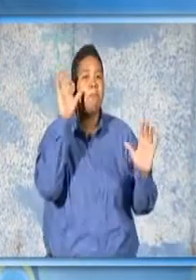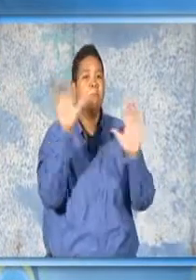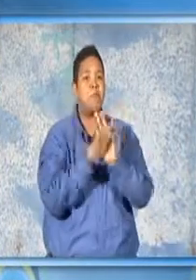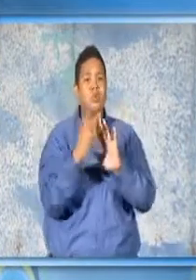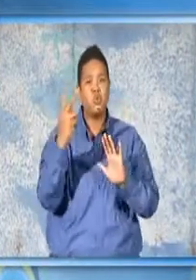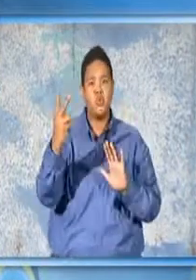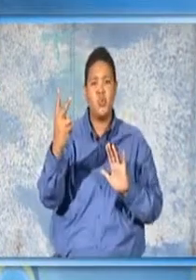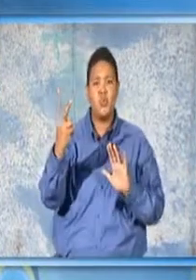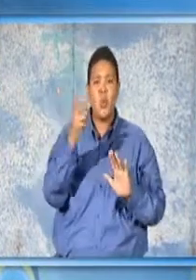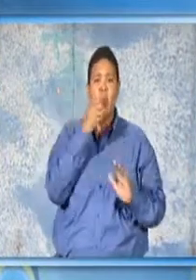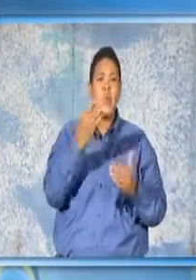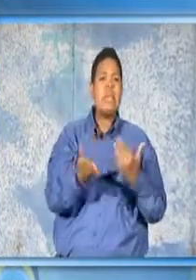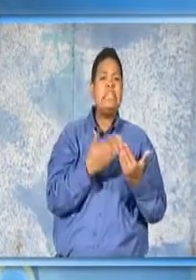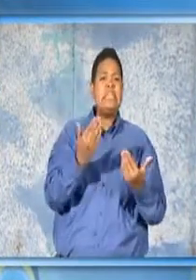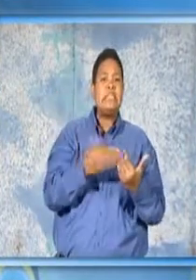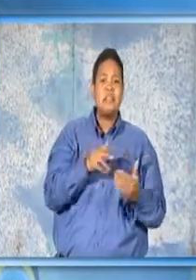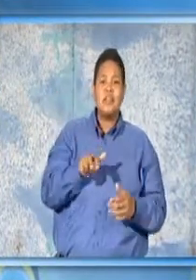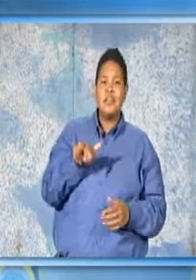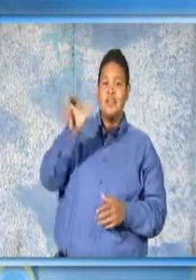Who has the easier climb?